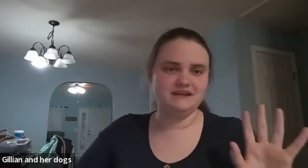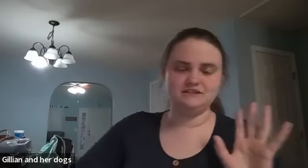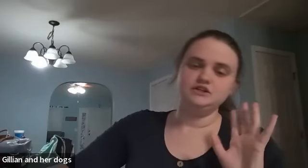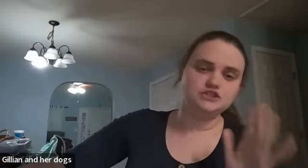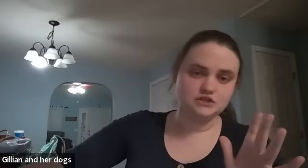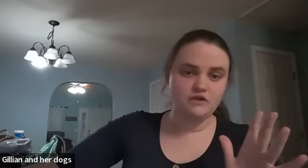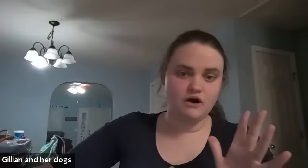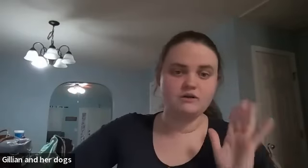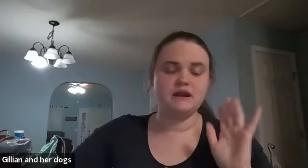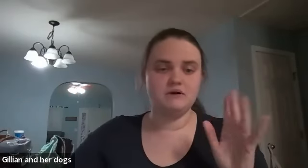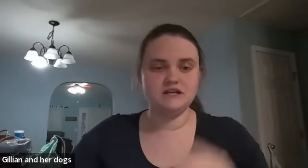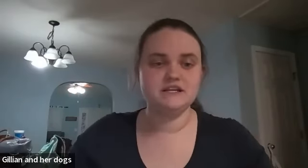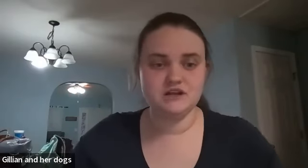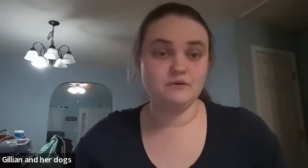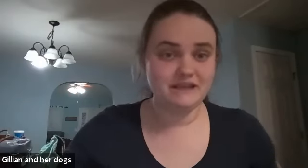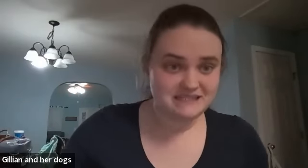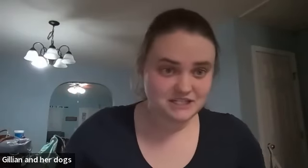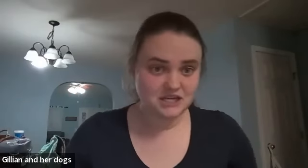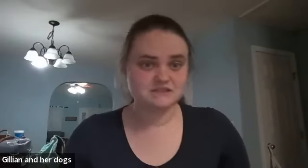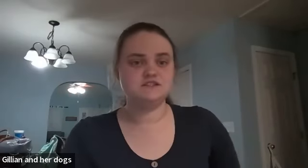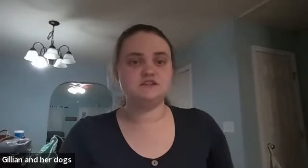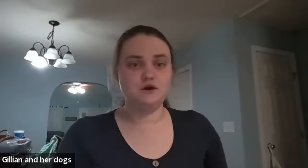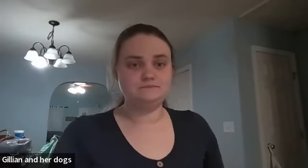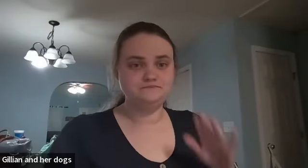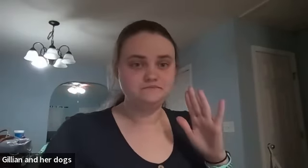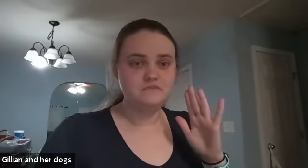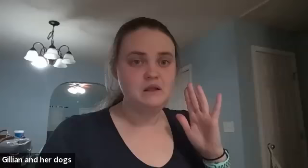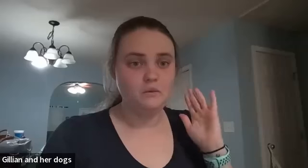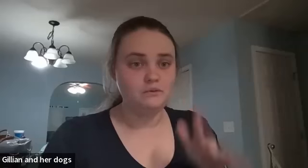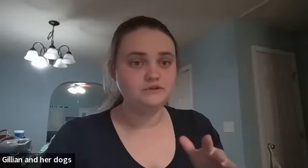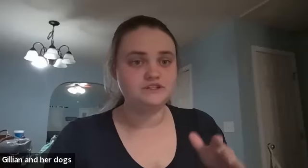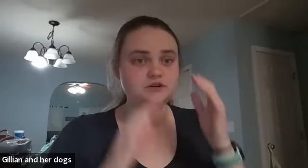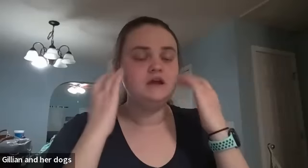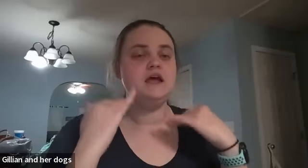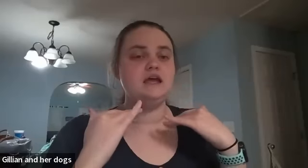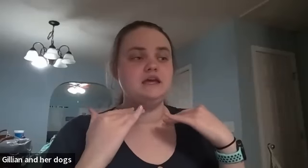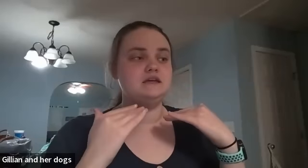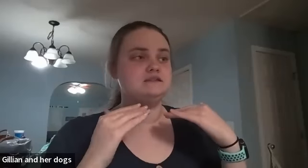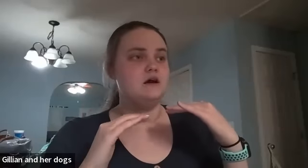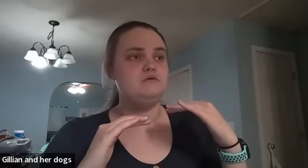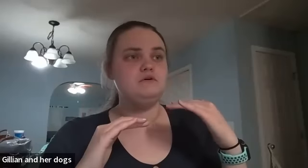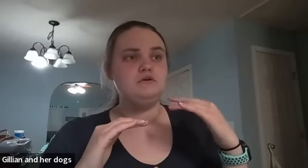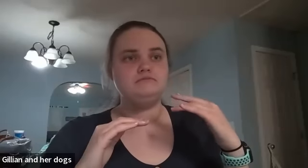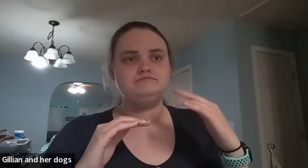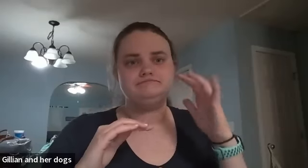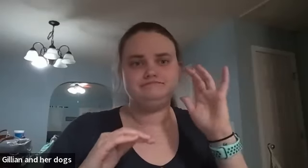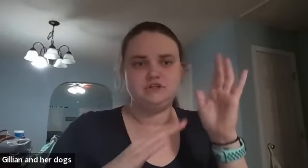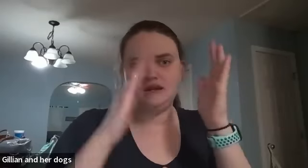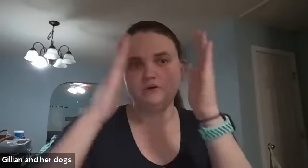it too long, but I wanted to make sure everyone gets that chance. So what we'll do is I will kind of go in the